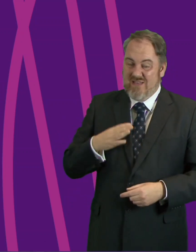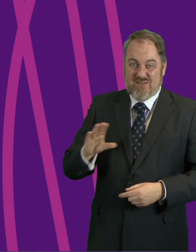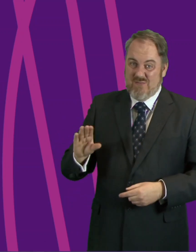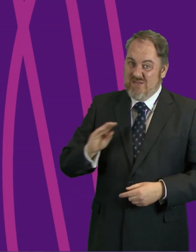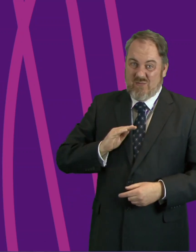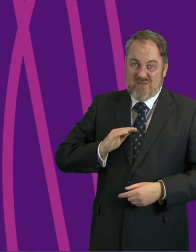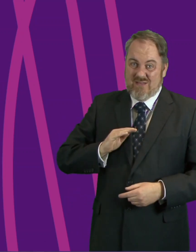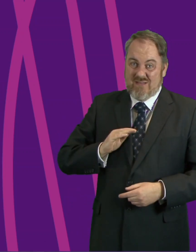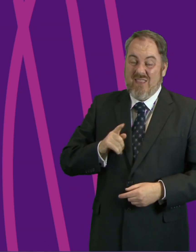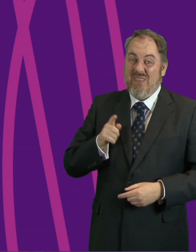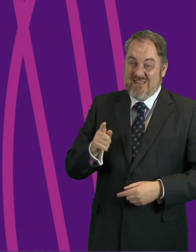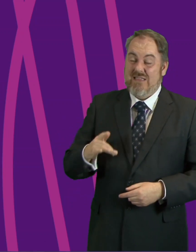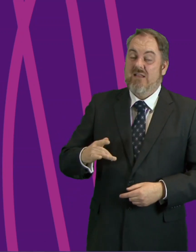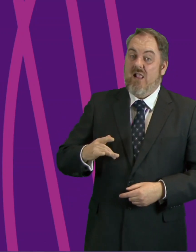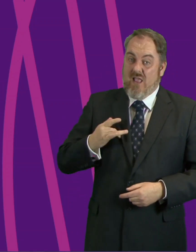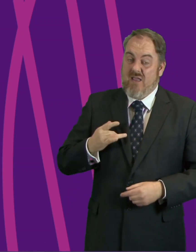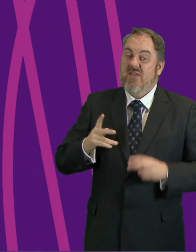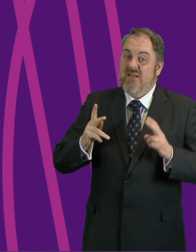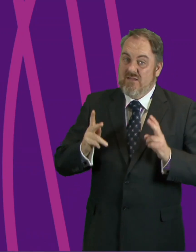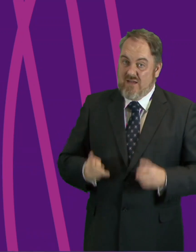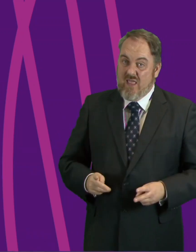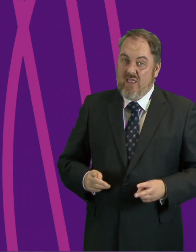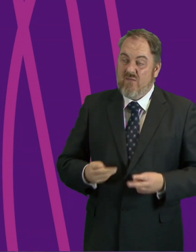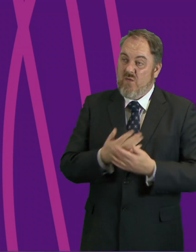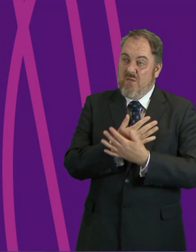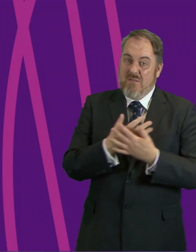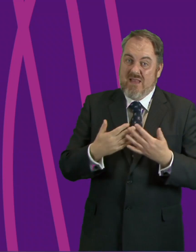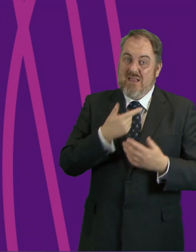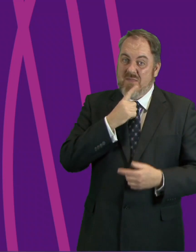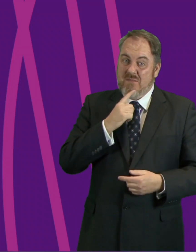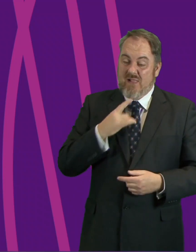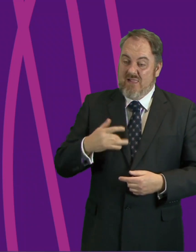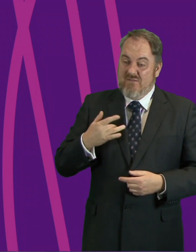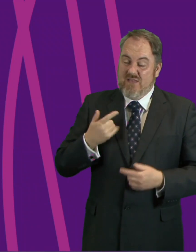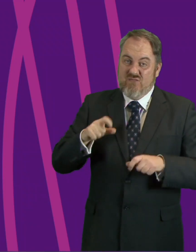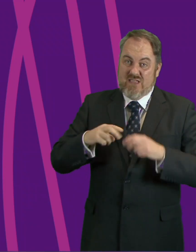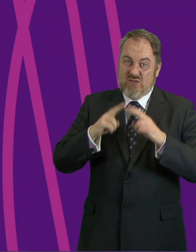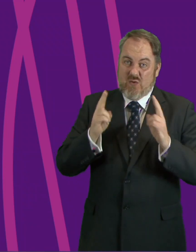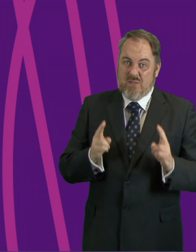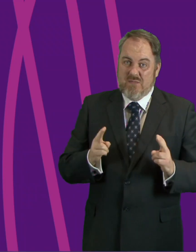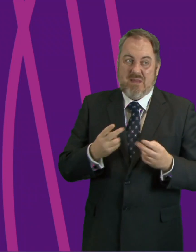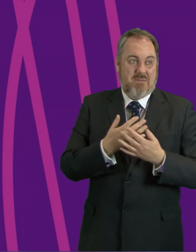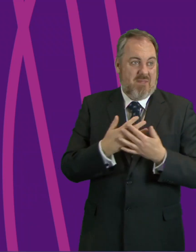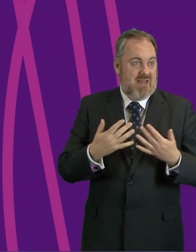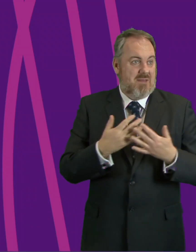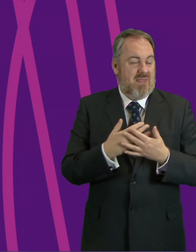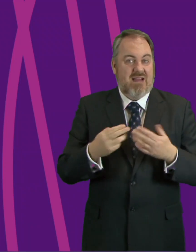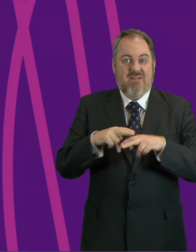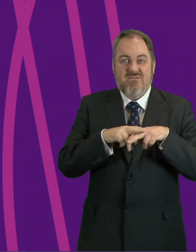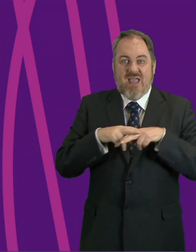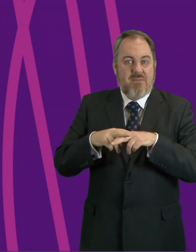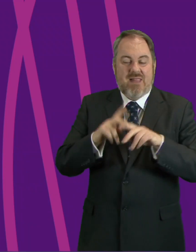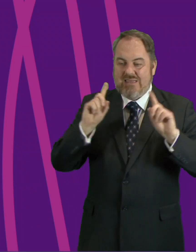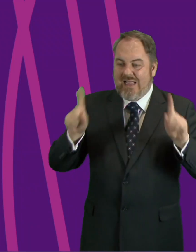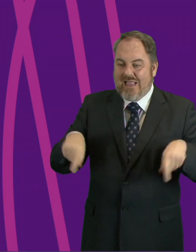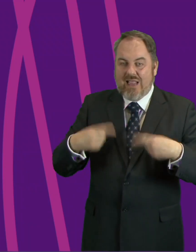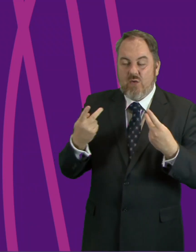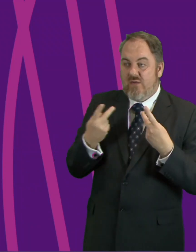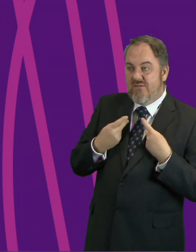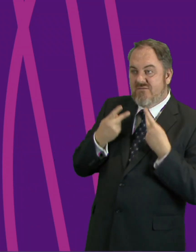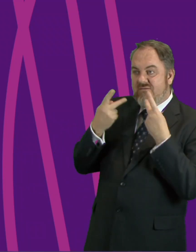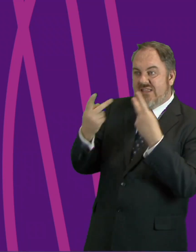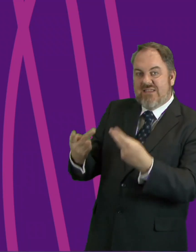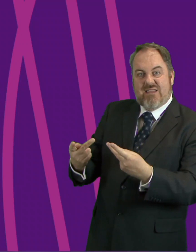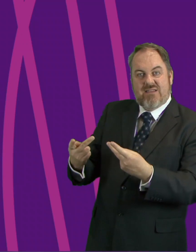real life and death consequences. And for weeks, families across Scotland have been unable to visit their loved ones in